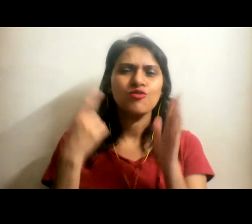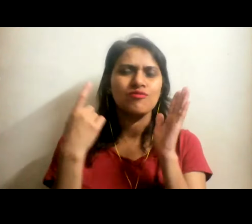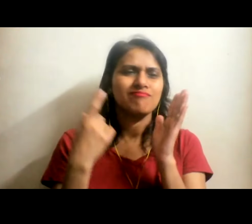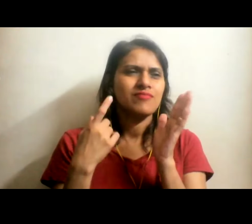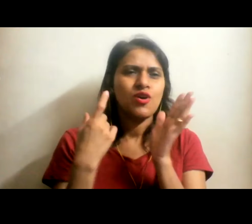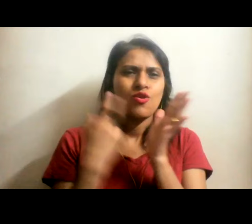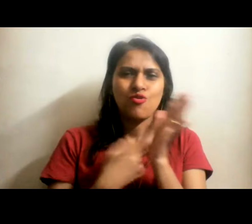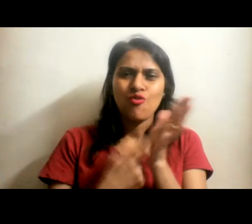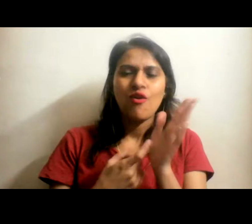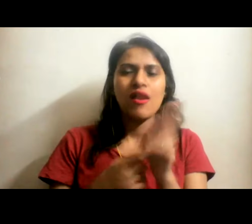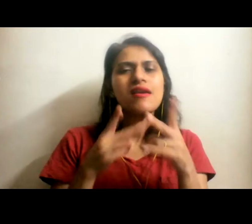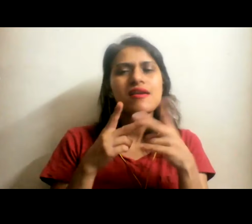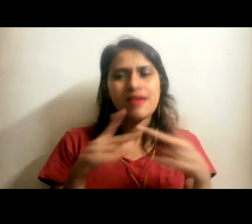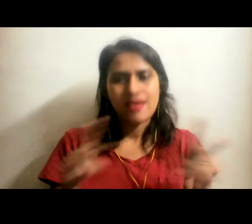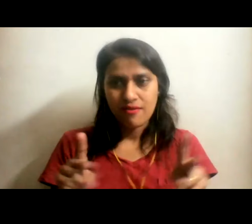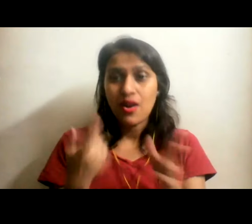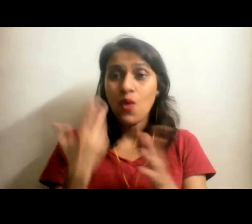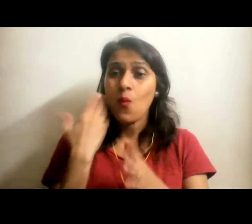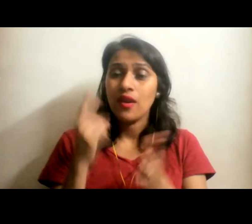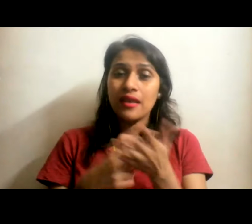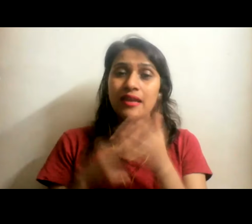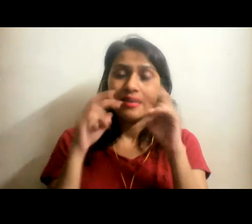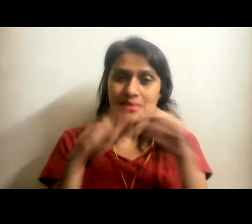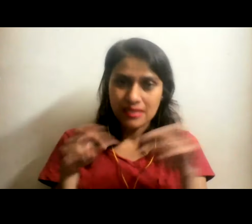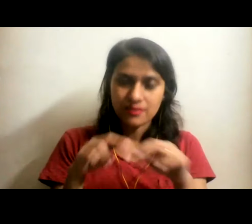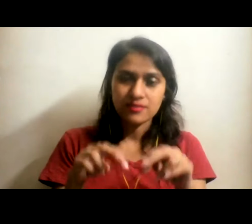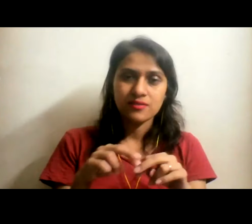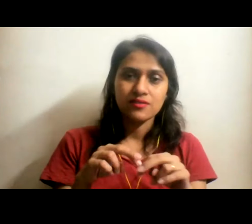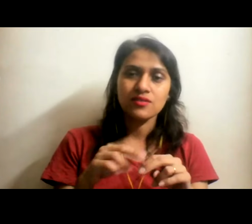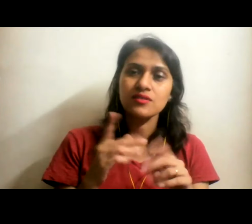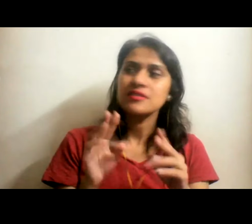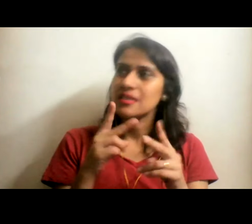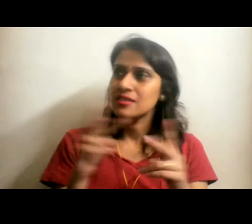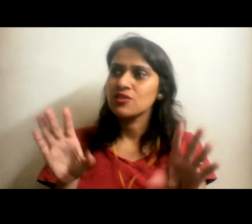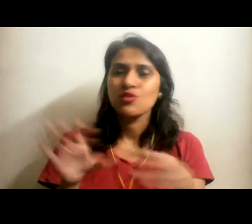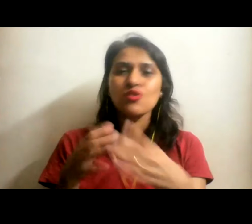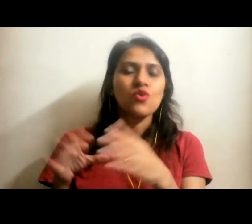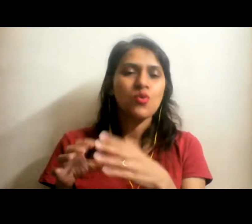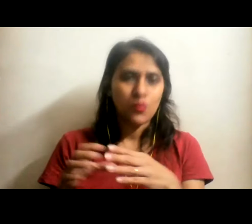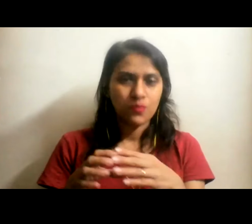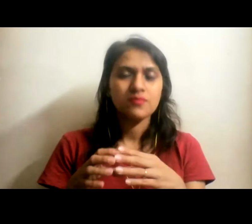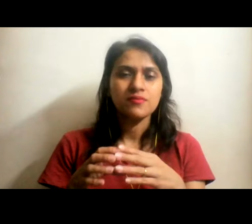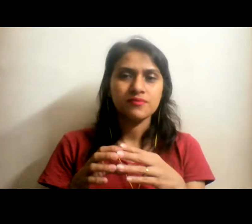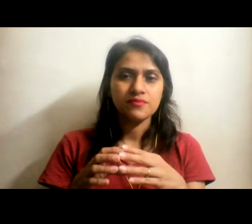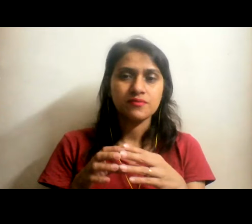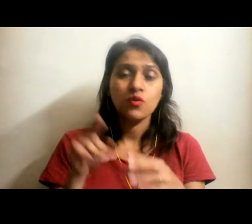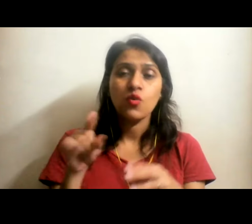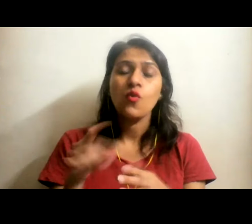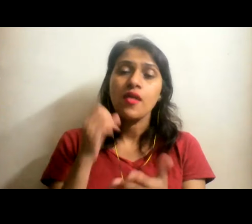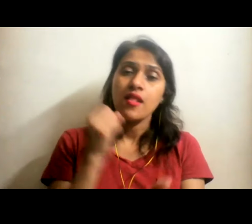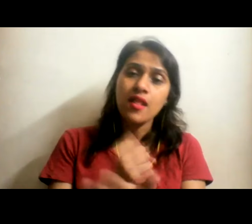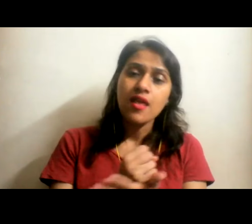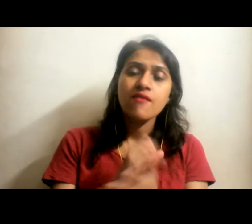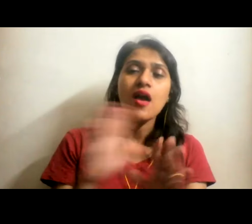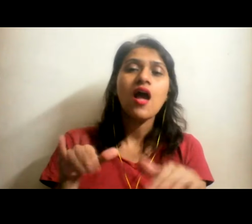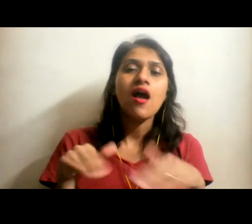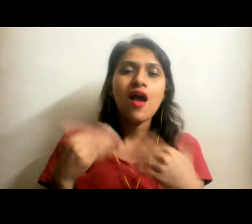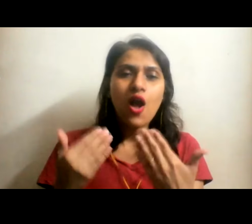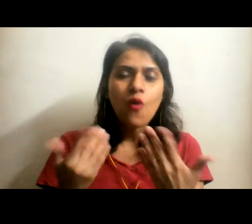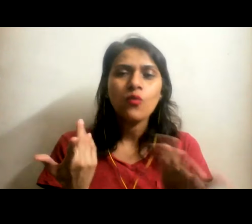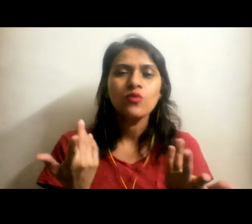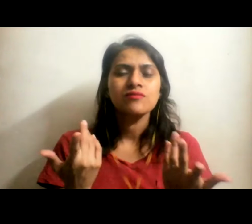you're researching with certain communities or groups of people, which you have to consider how and why, and how will you